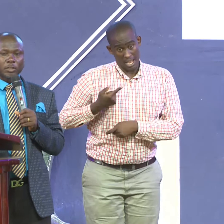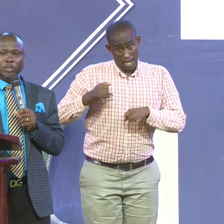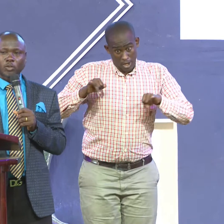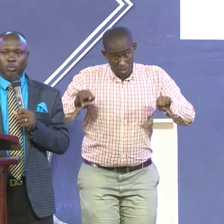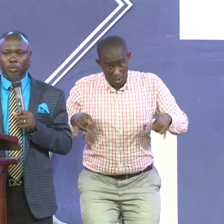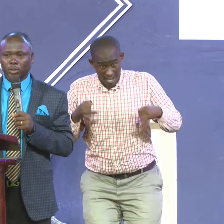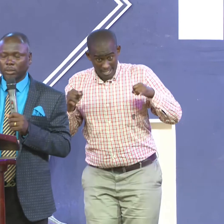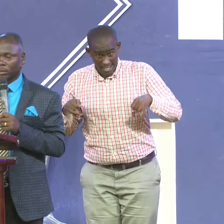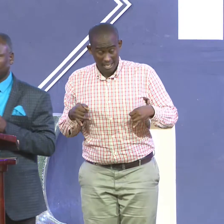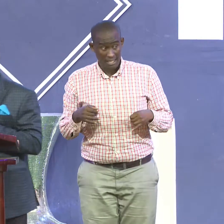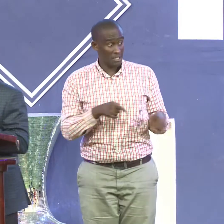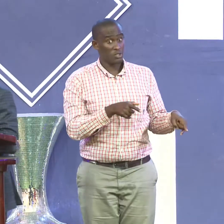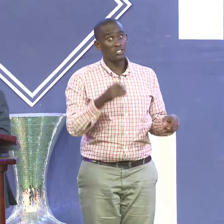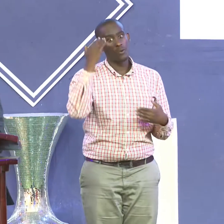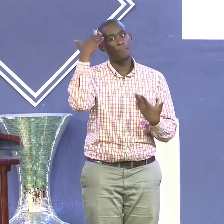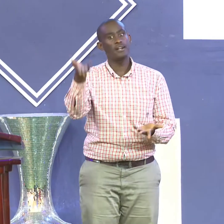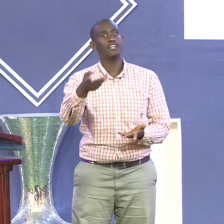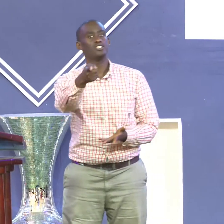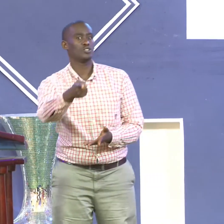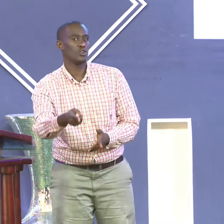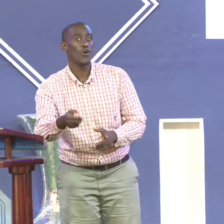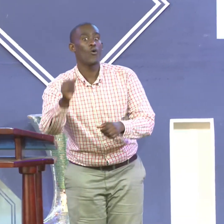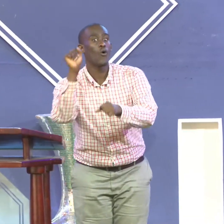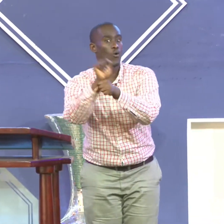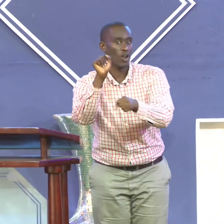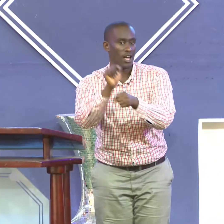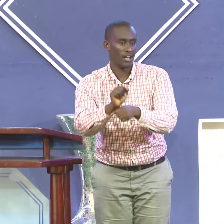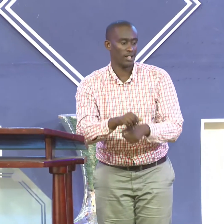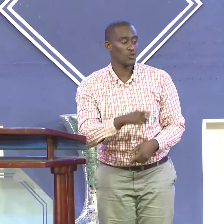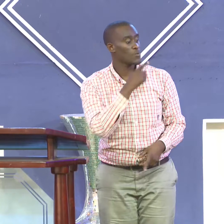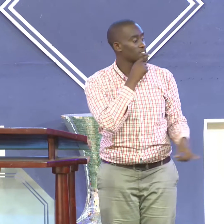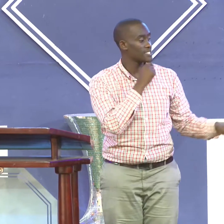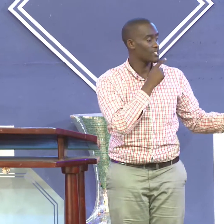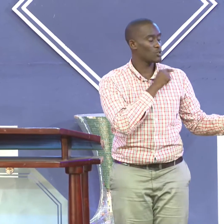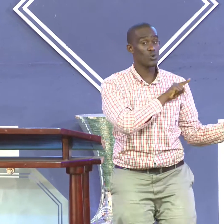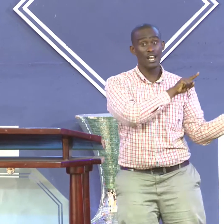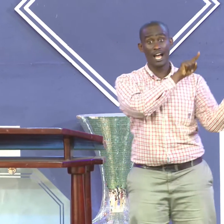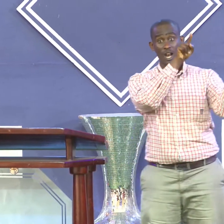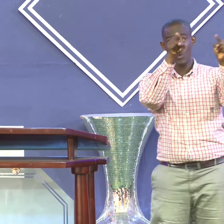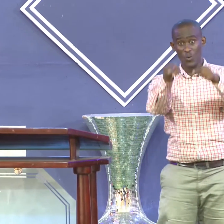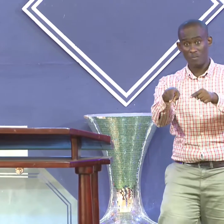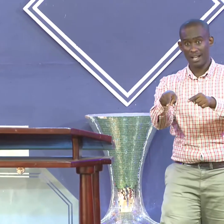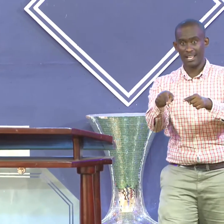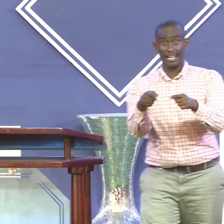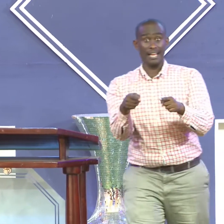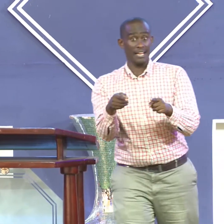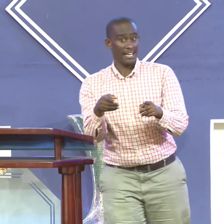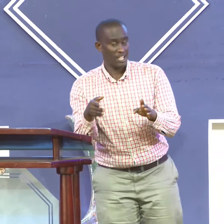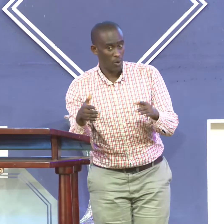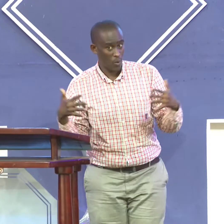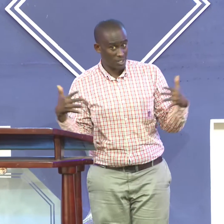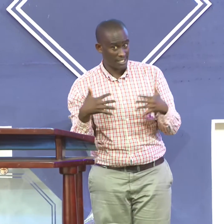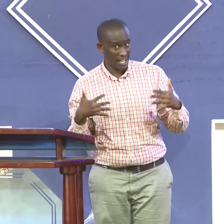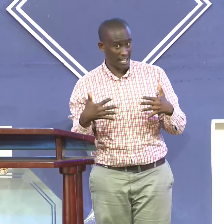wamanya nti inacho osumulude. You didn't know that you had released something. Nalumba. And then he comes. Naye olw'okutya. But because of